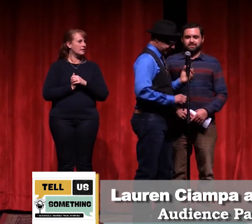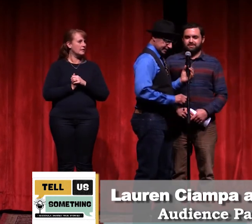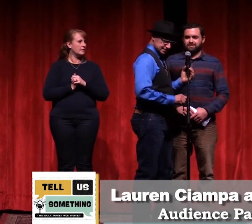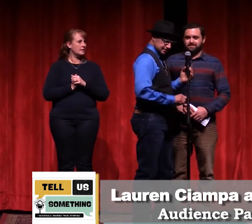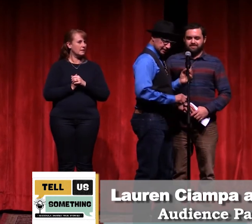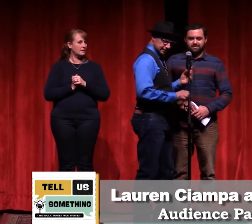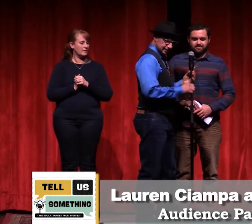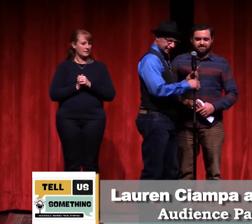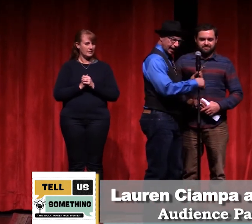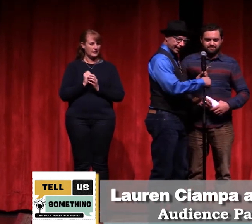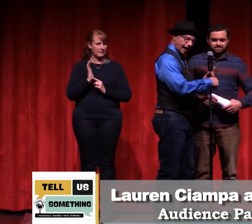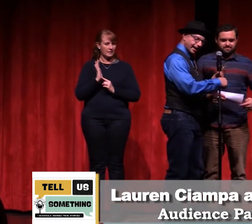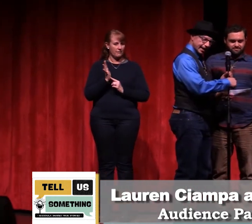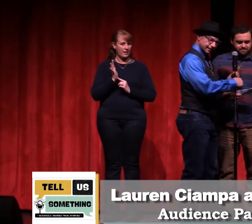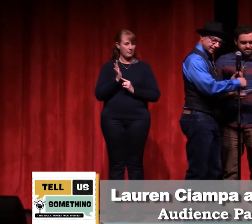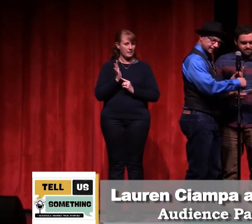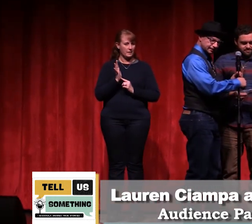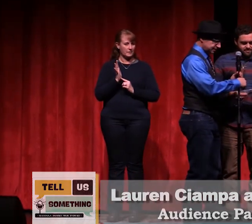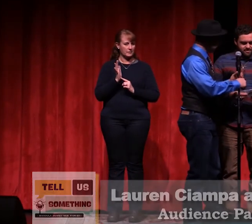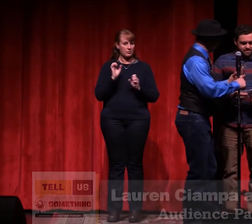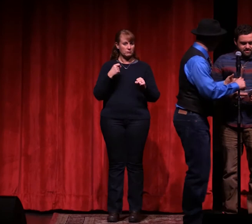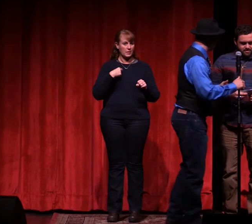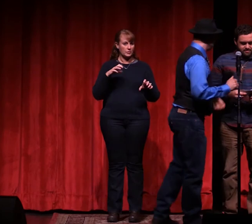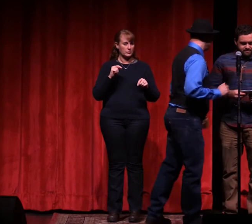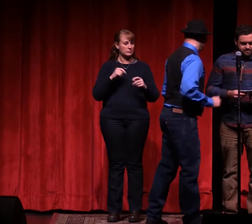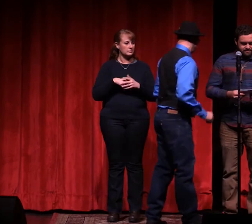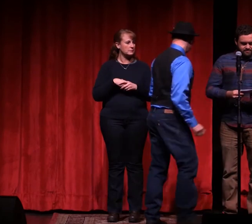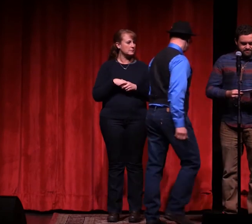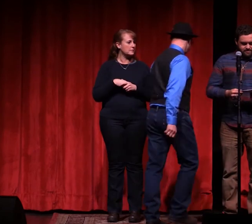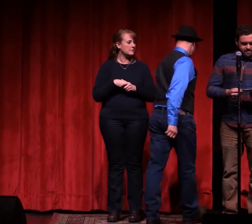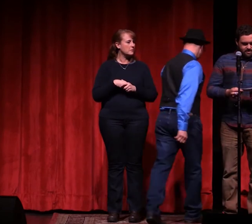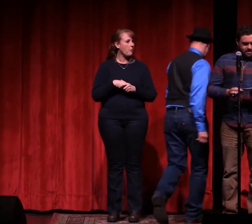angle. 5 minutes. I got it. Thank you.